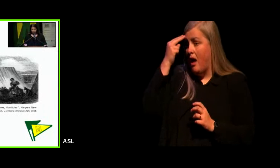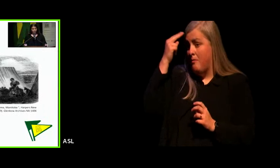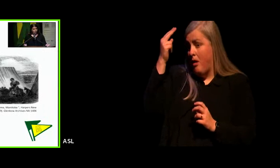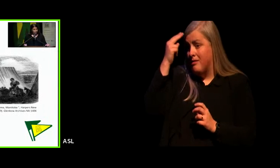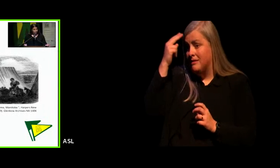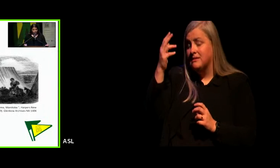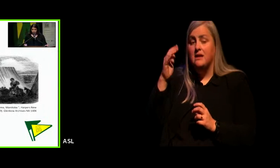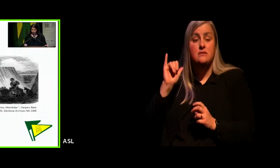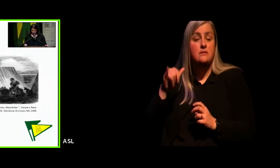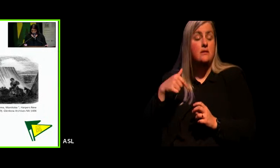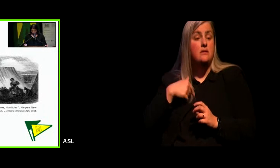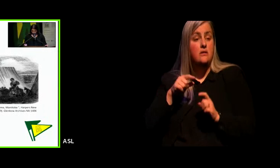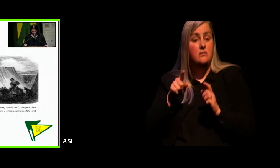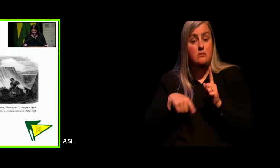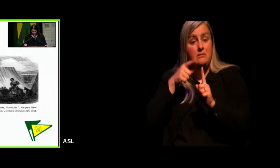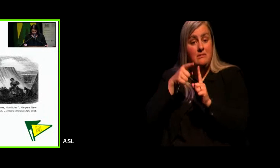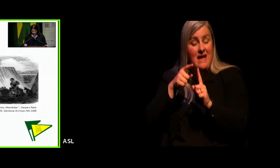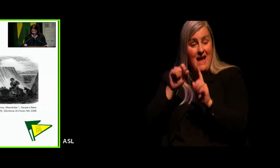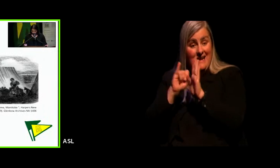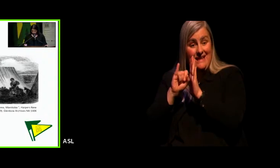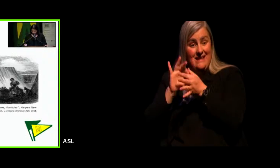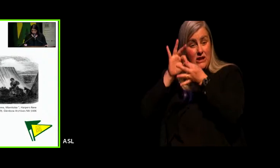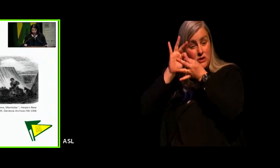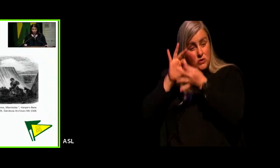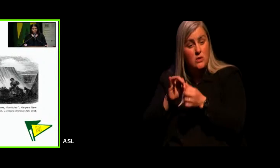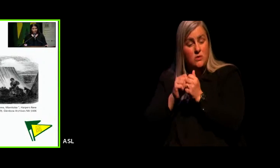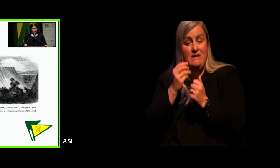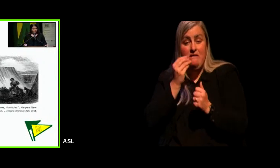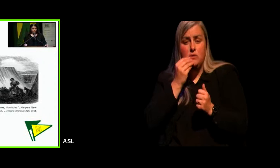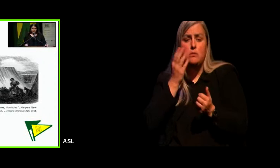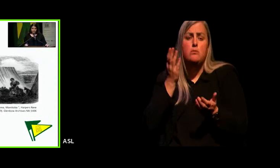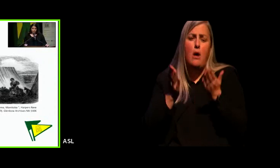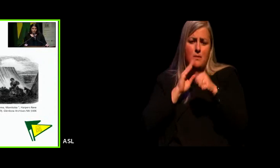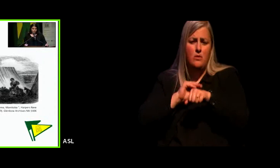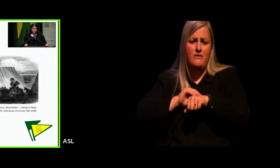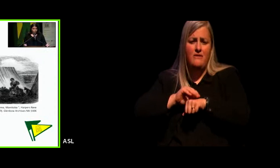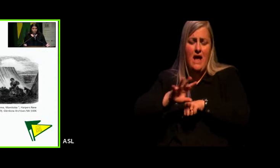in archaeological remains associated with food will